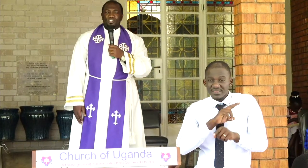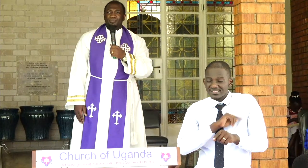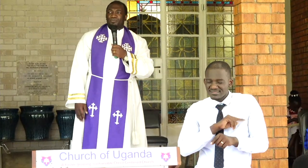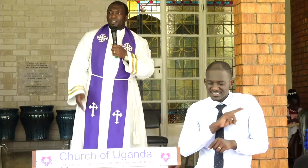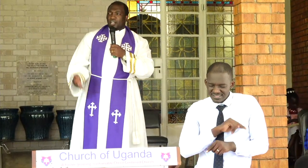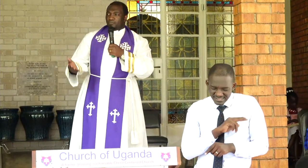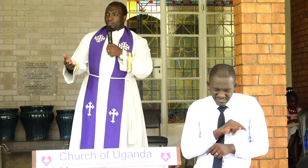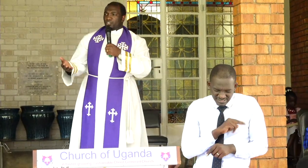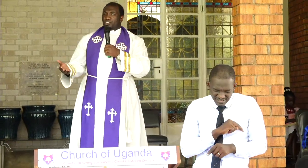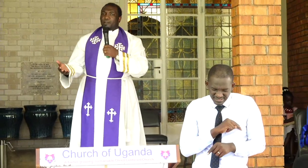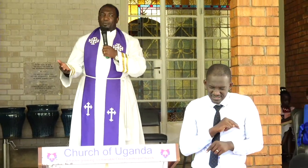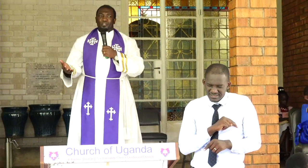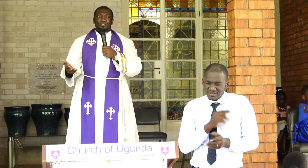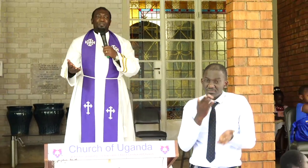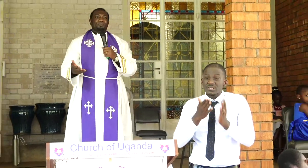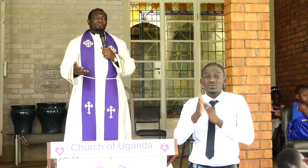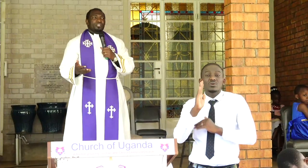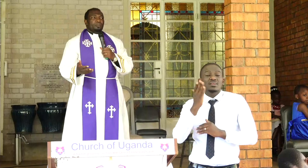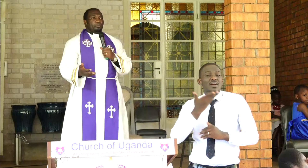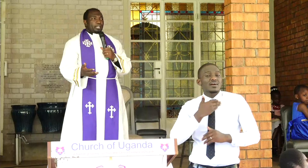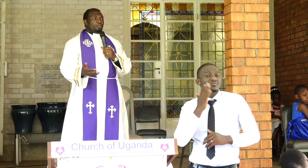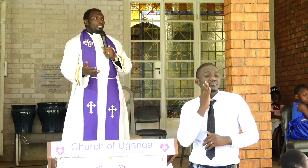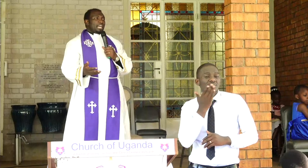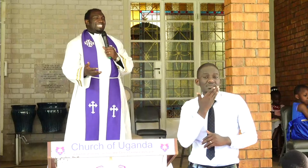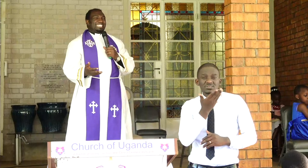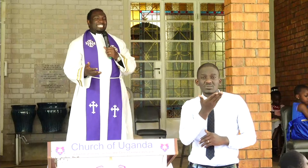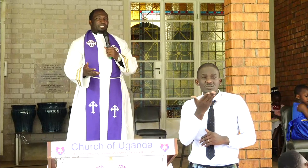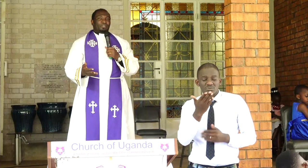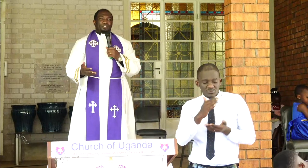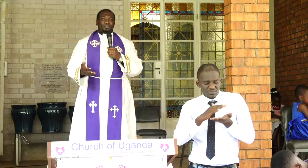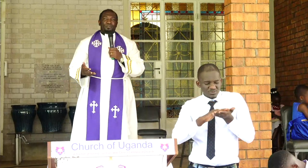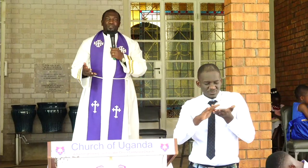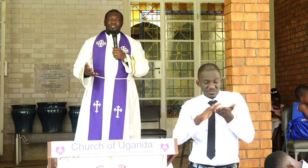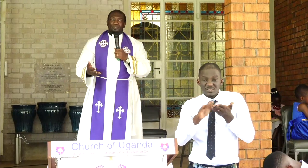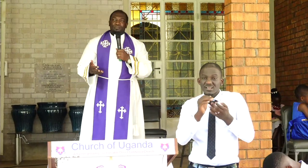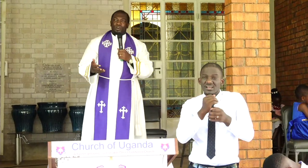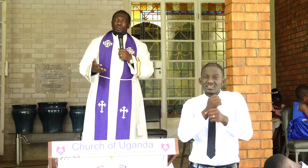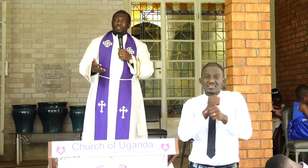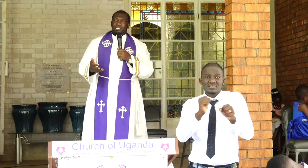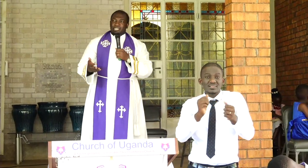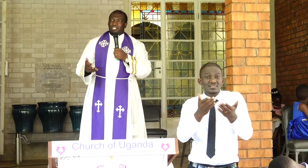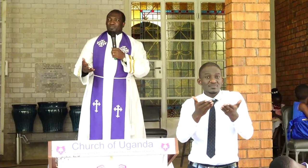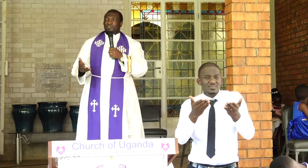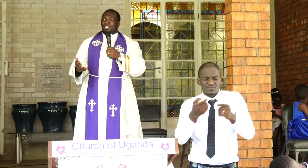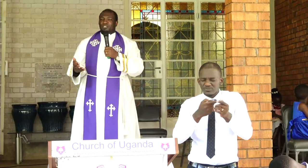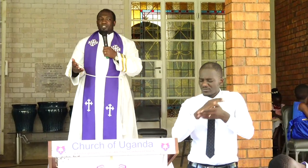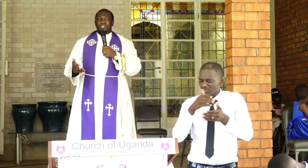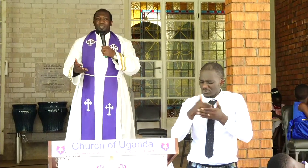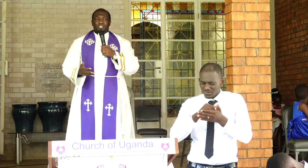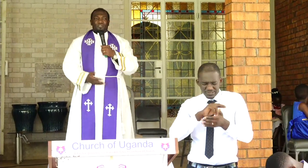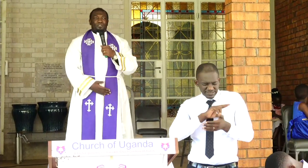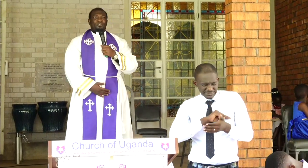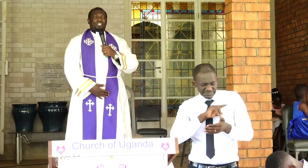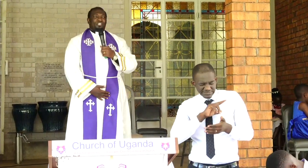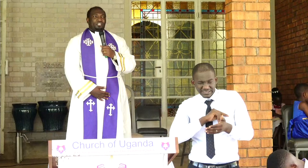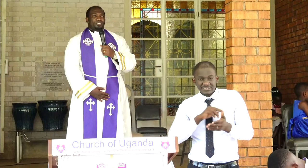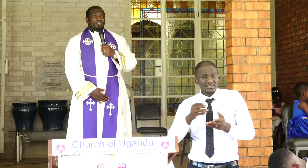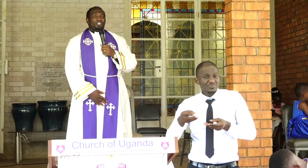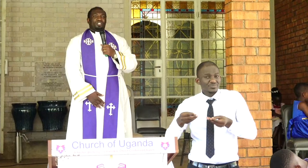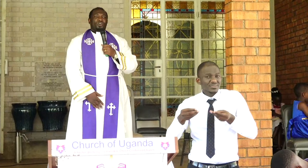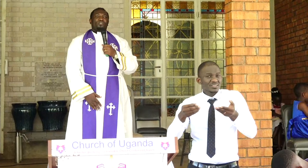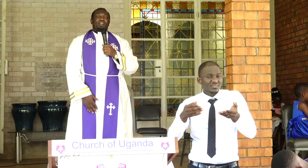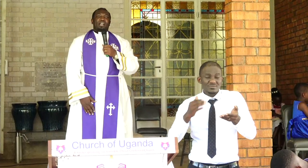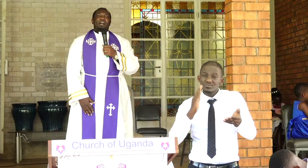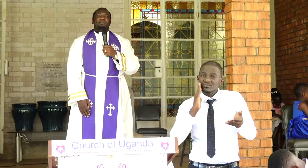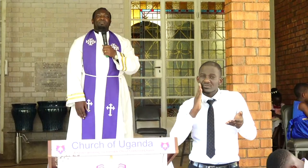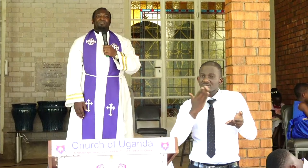iniquities, have mercy upon you, pardon and deliver you from all sinfulness, and give you grace